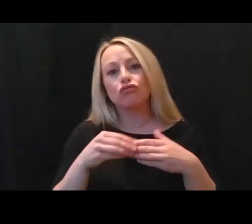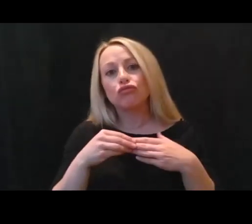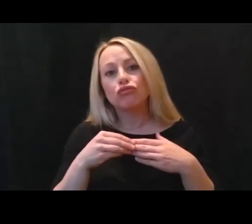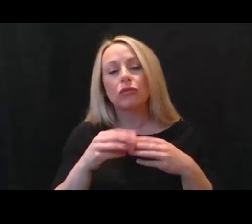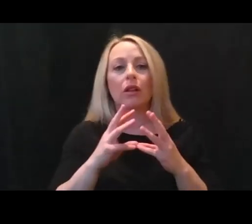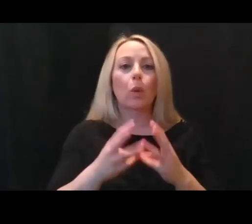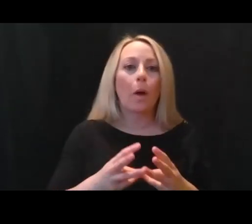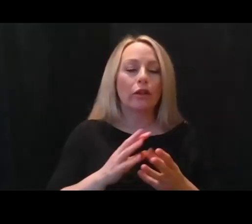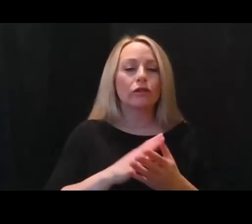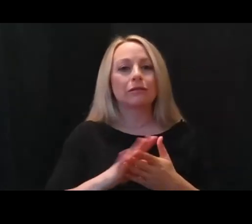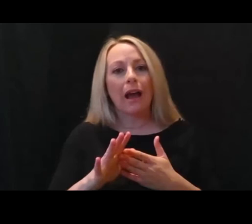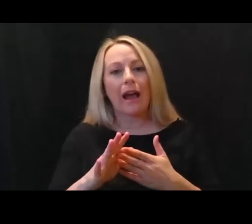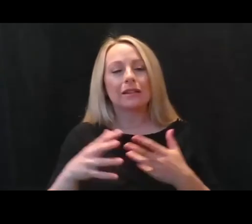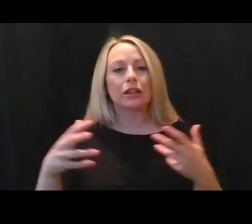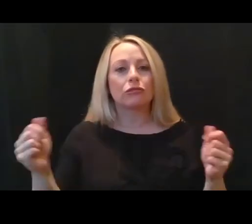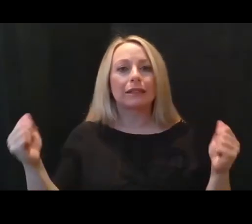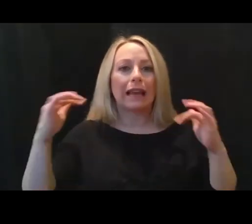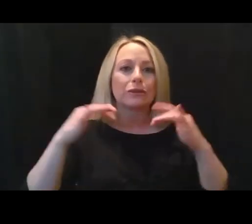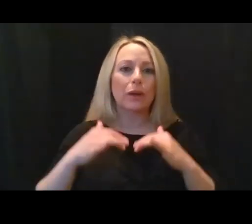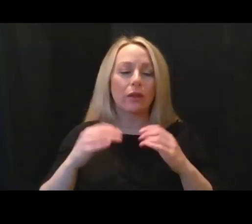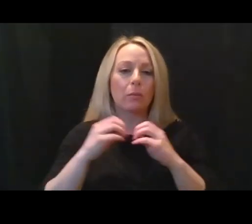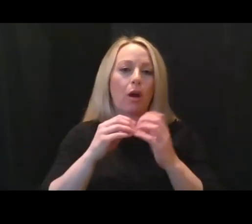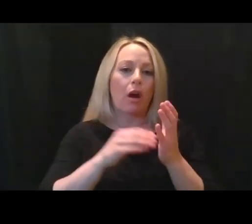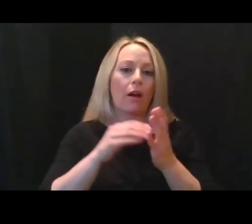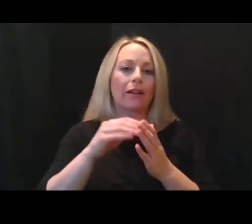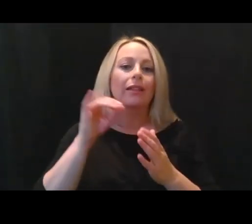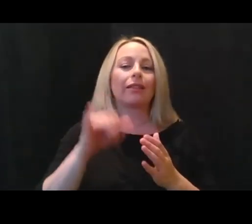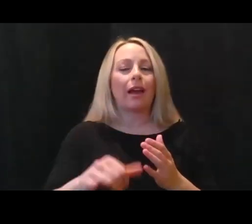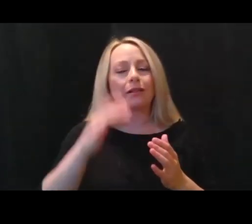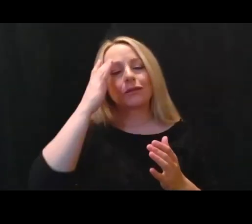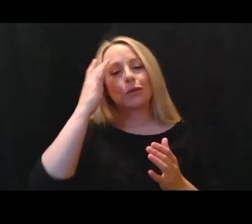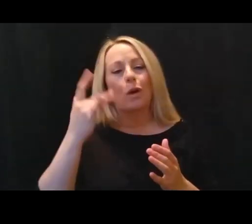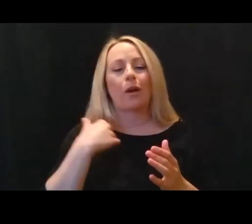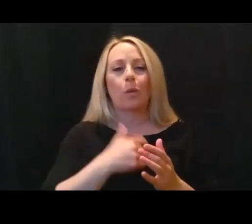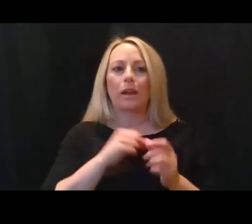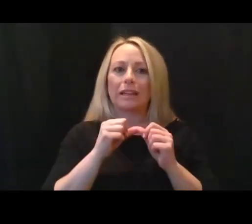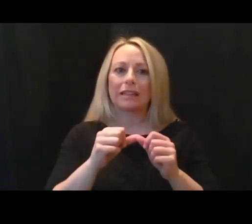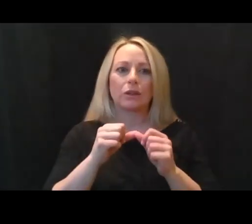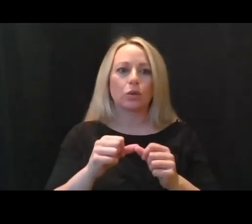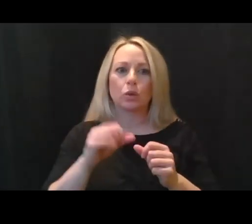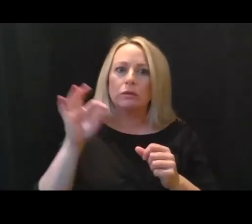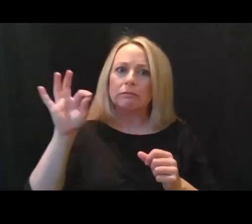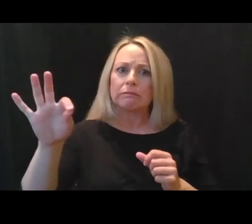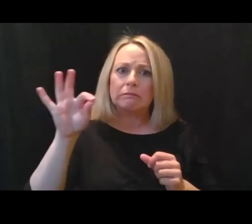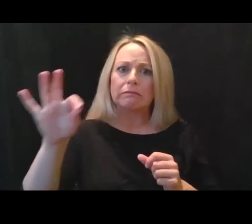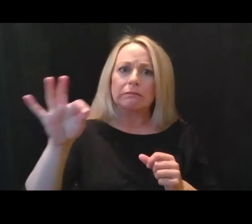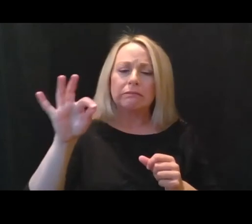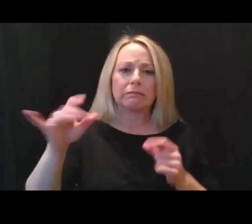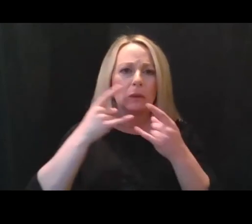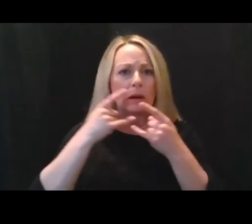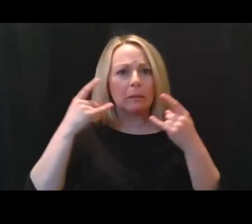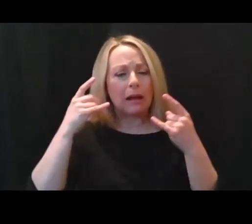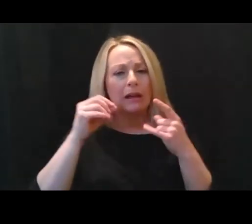getting nicer, they're getting together. And that is why we continue to stress the messages of wearing masks and